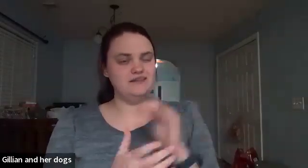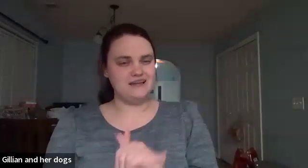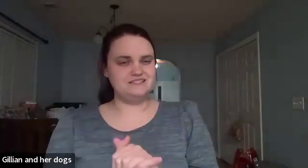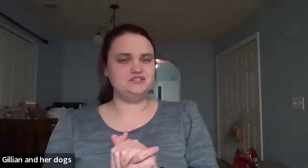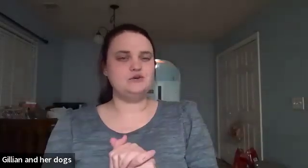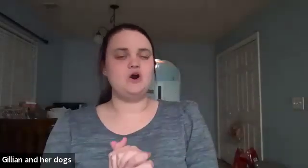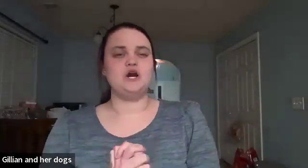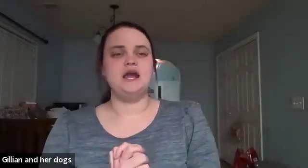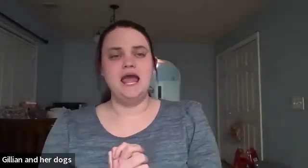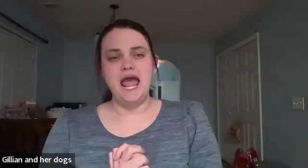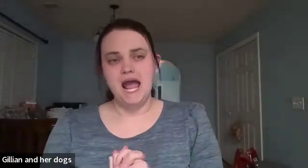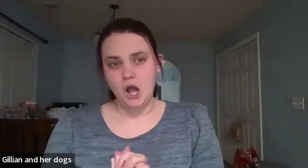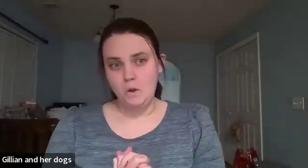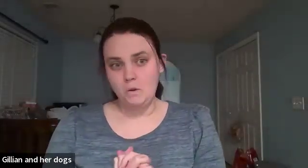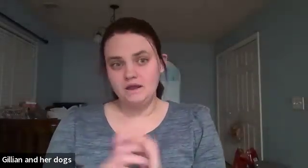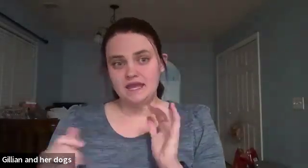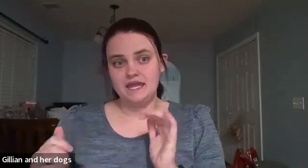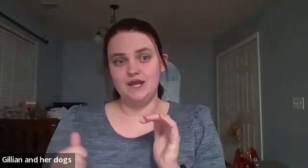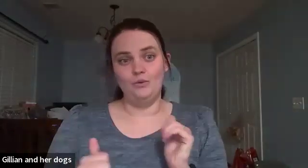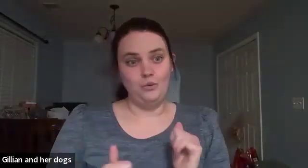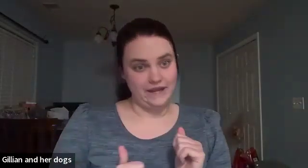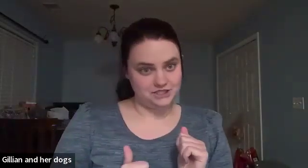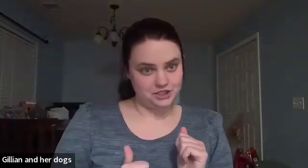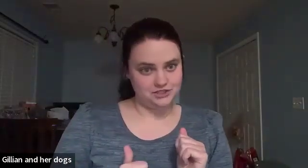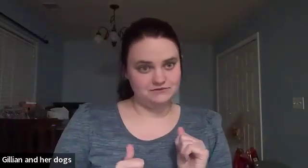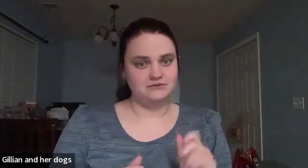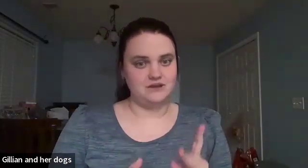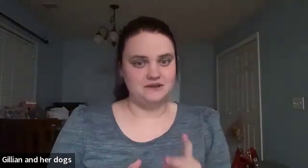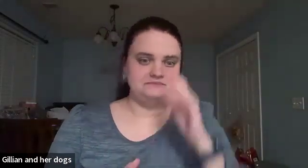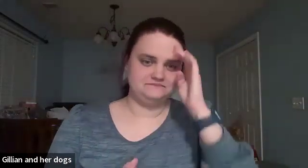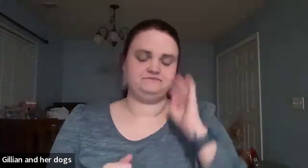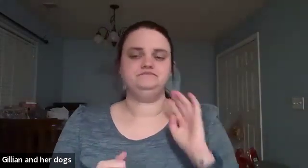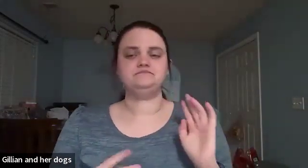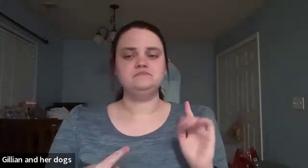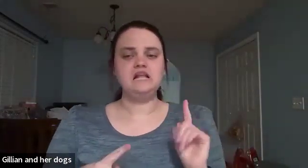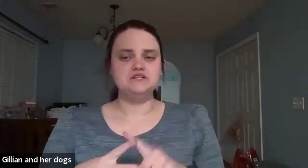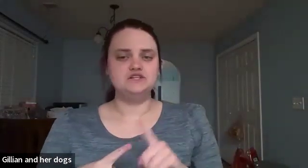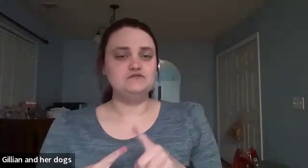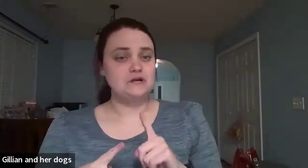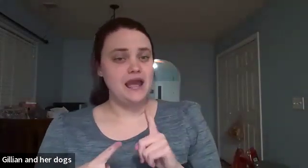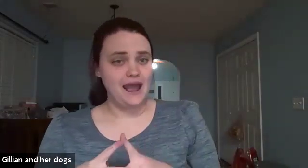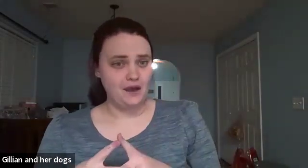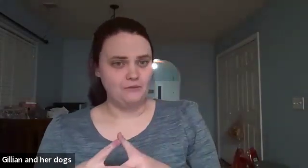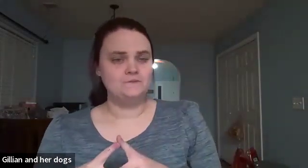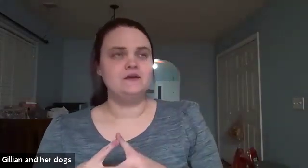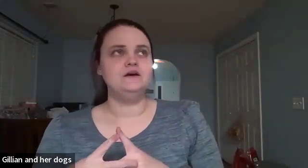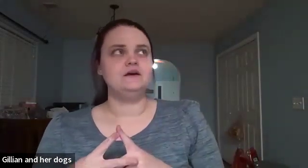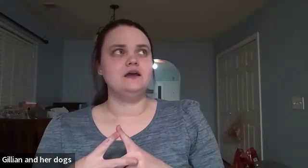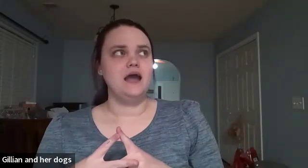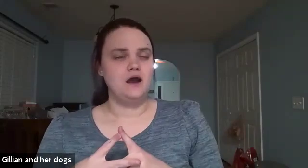I like to do are how and which. Okay. So for how